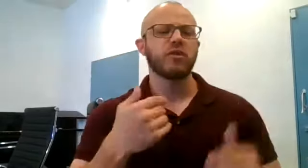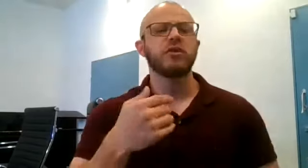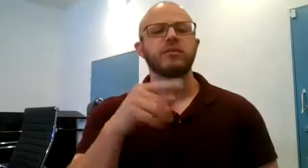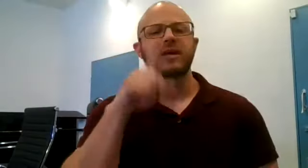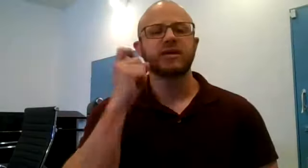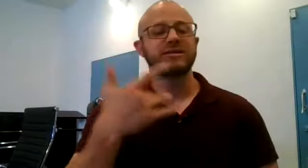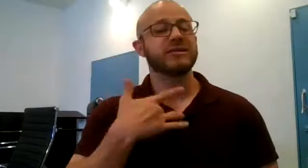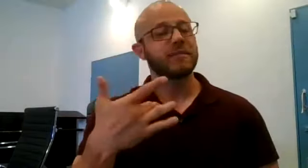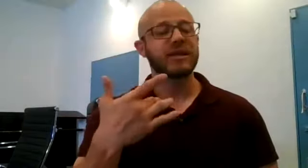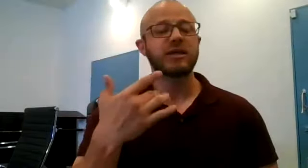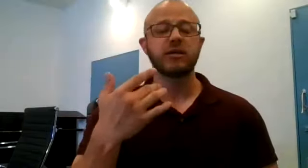What do we feel more comfortable with?